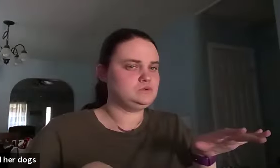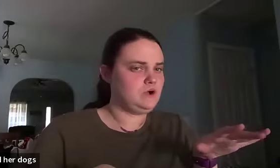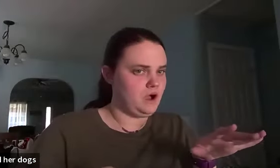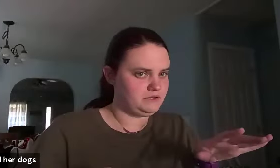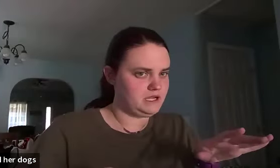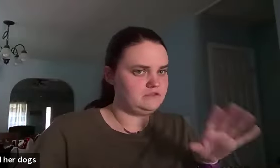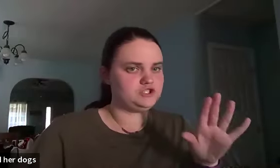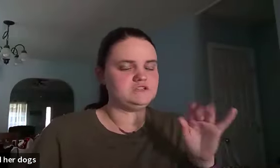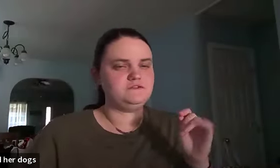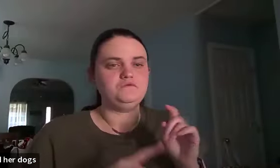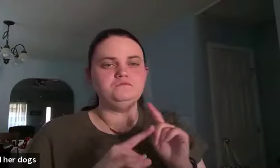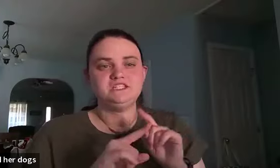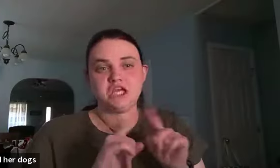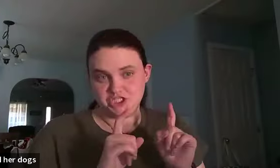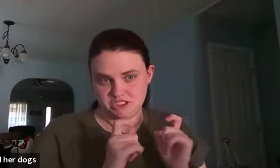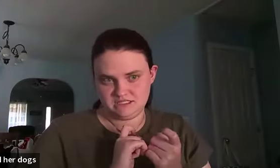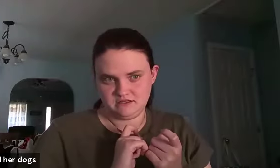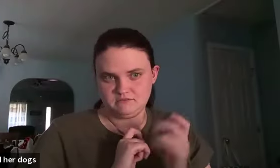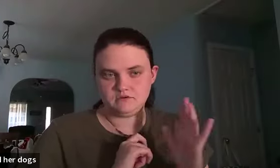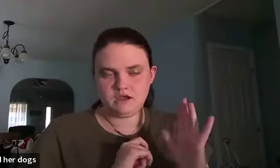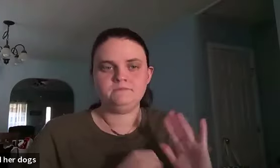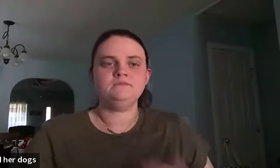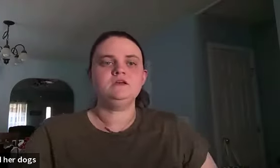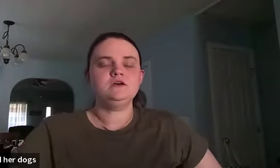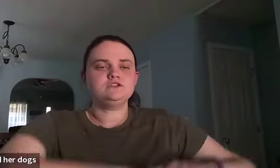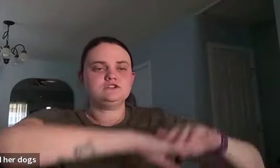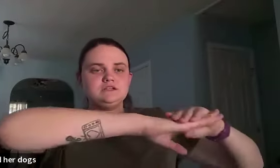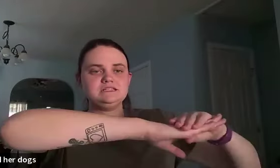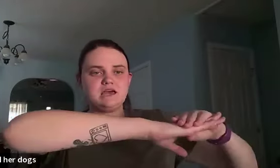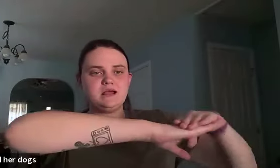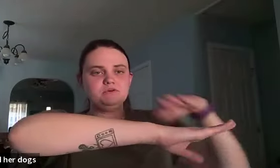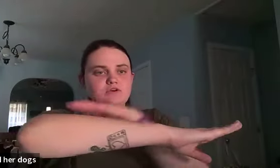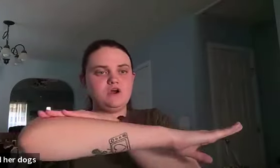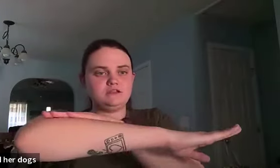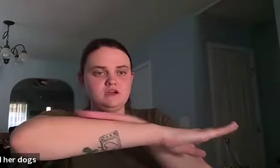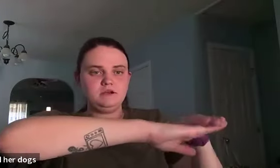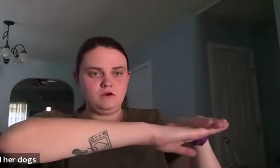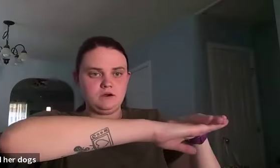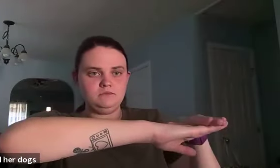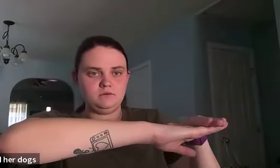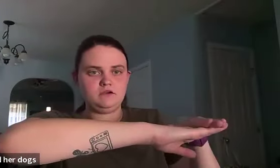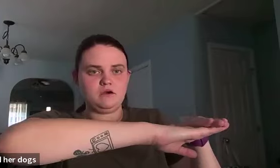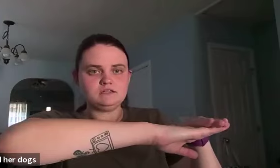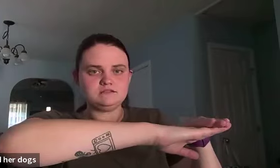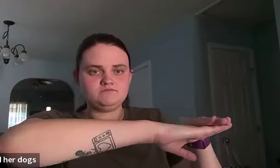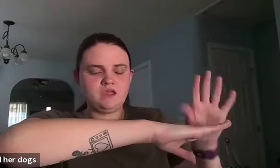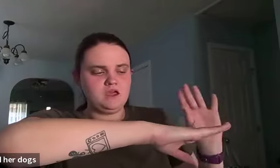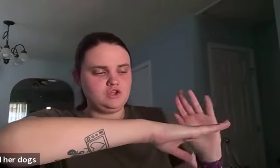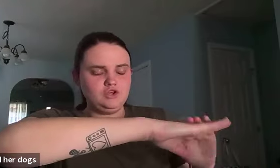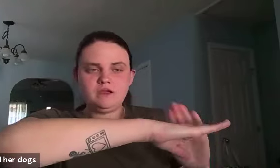too complicated. There's just a few changes to them, okay? So you're going to set up with your non-dominant arm going across. Your